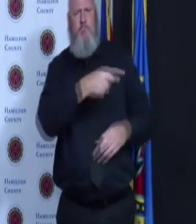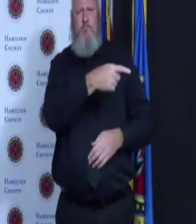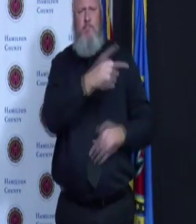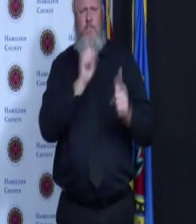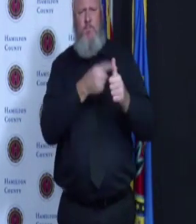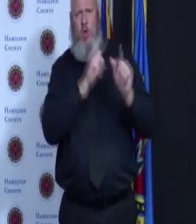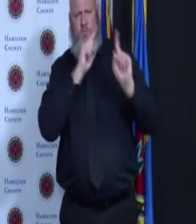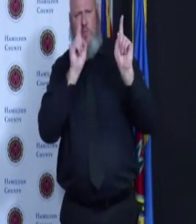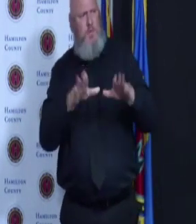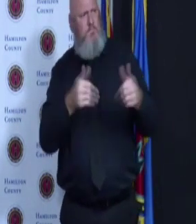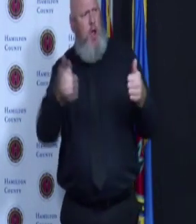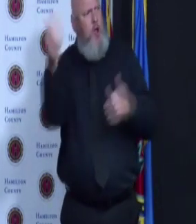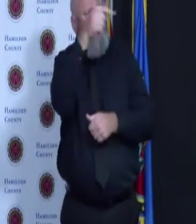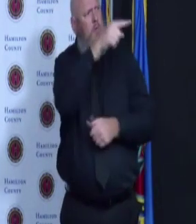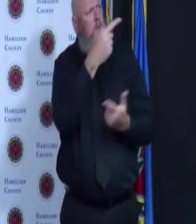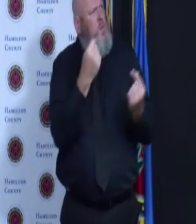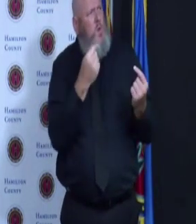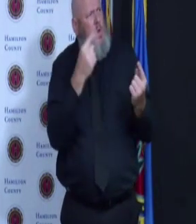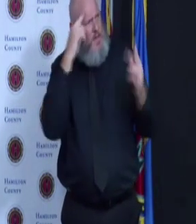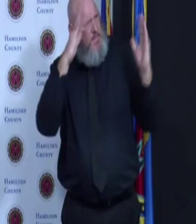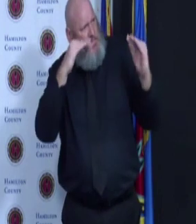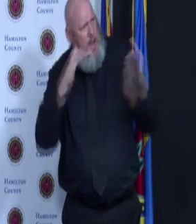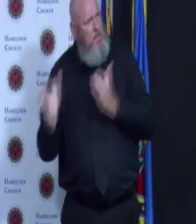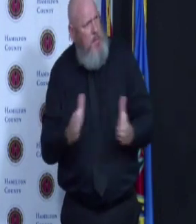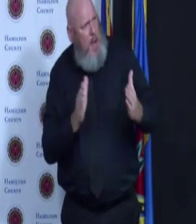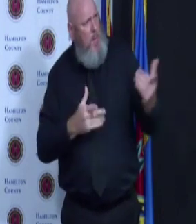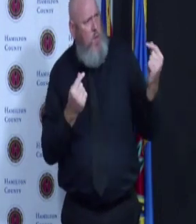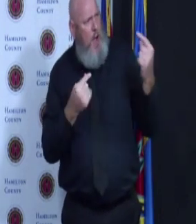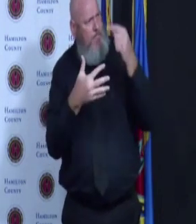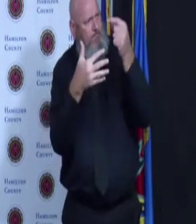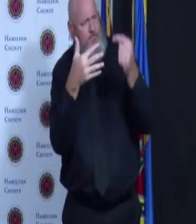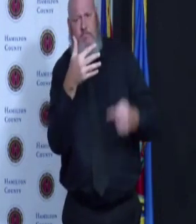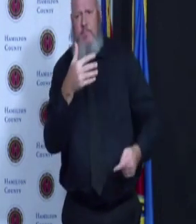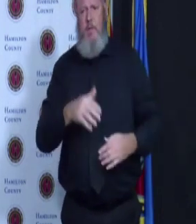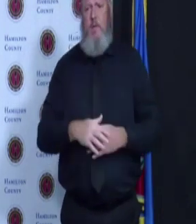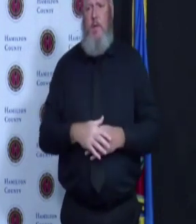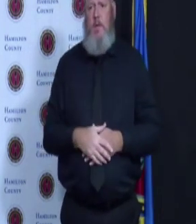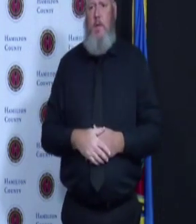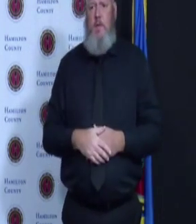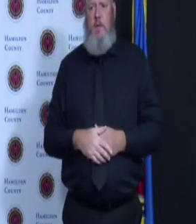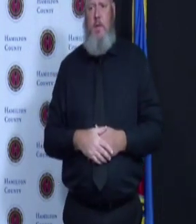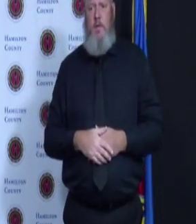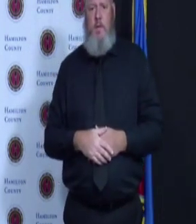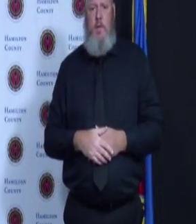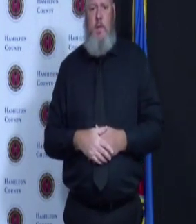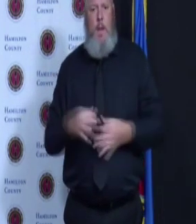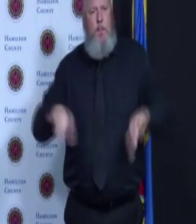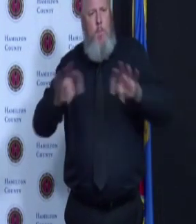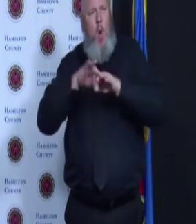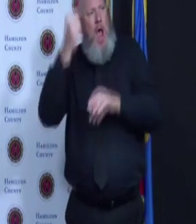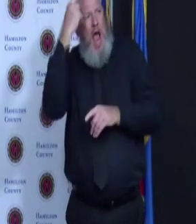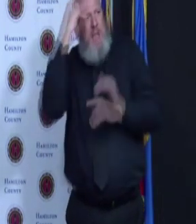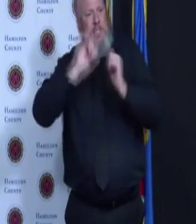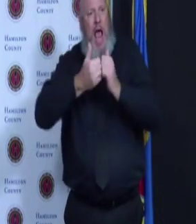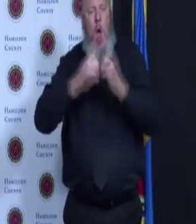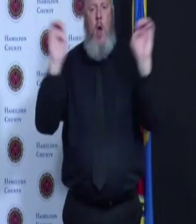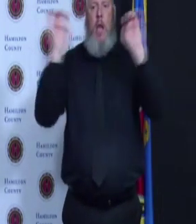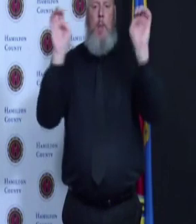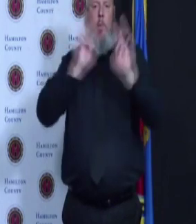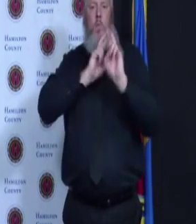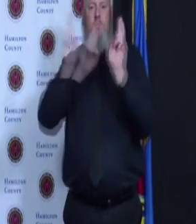in and we're going to talk about the emergency response countywide. So I think that will be a very useful conversation.